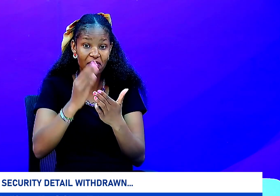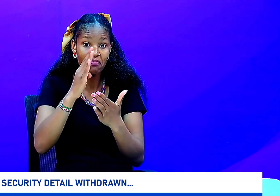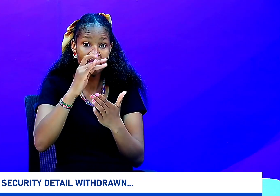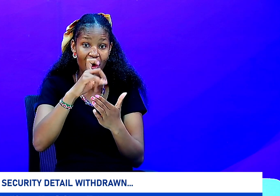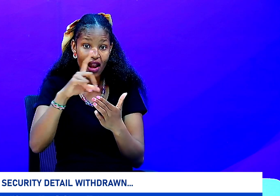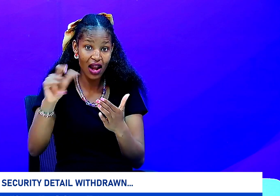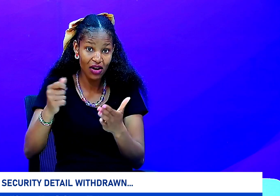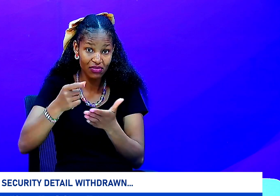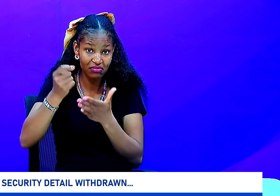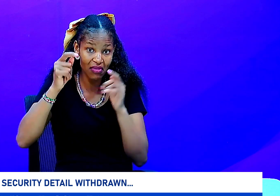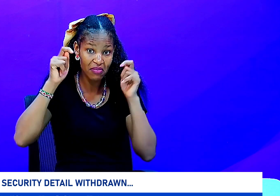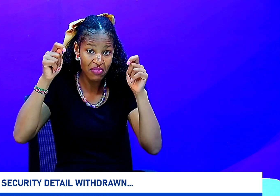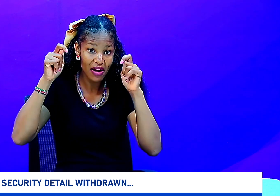protests.